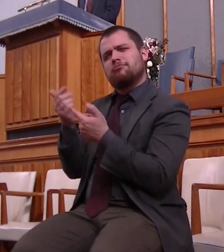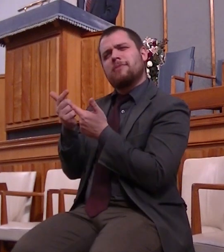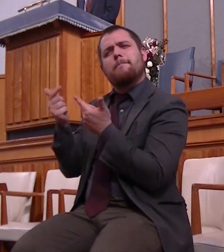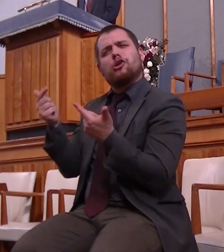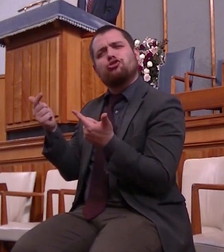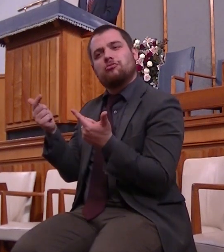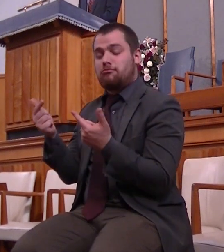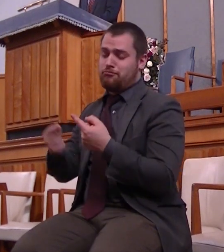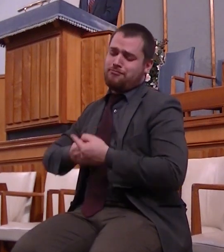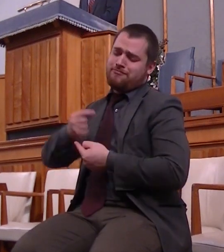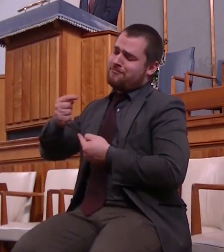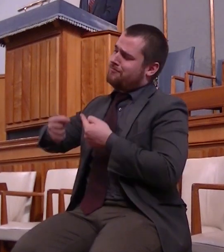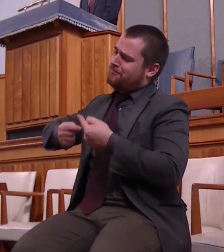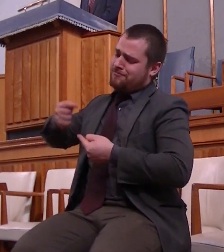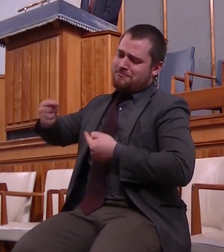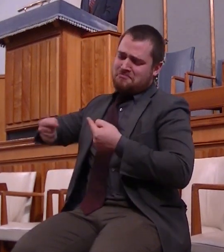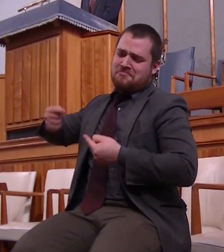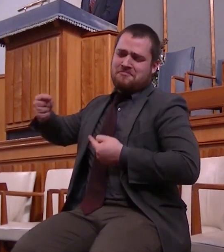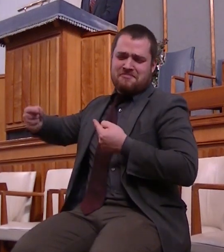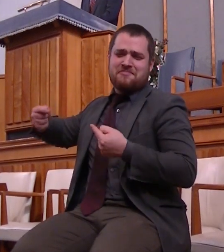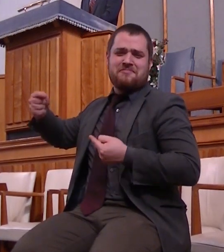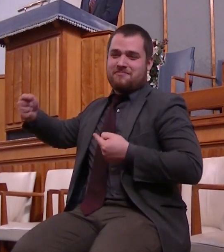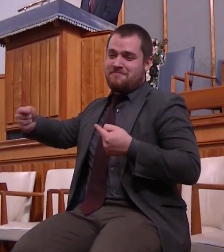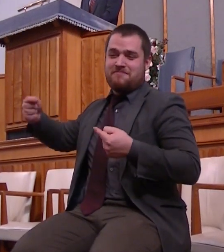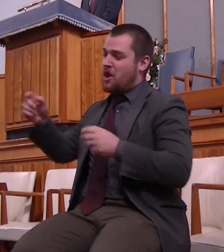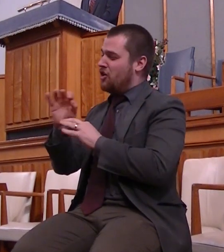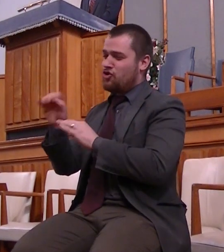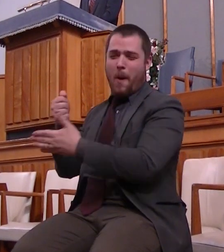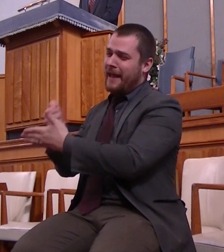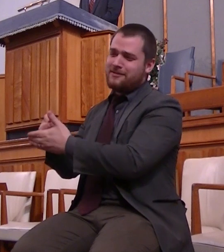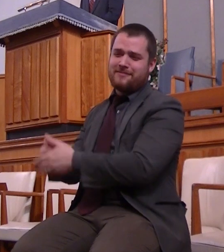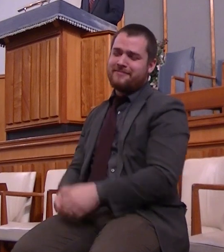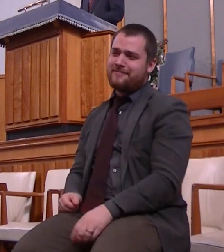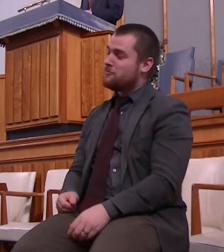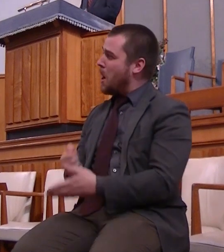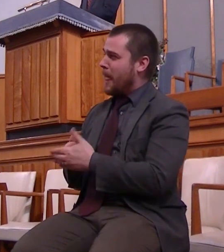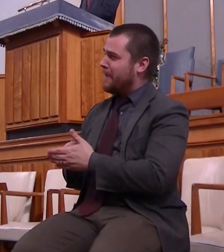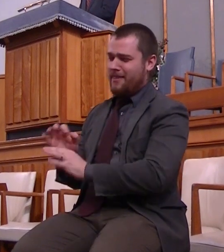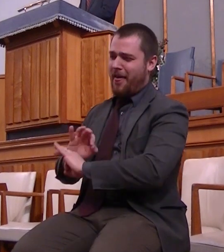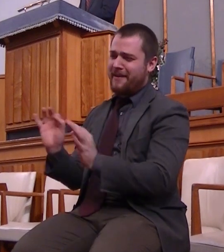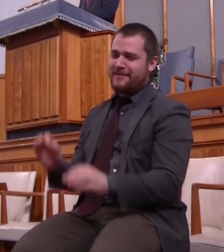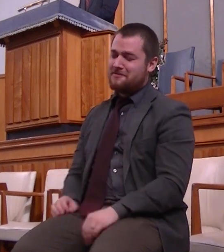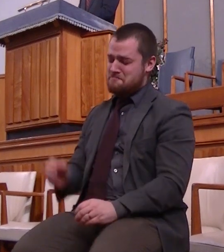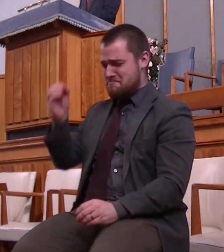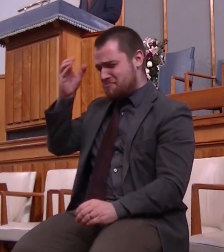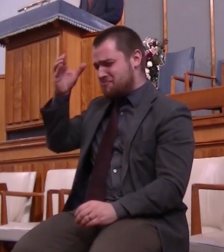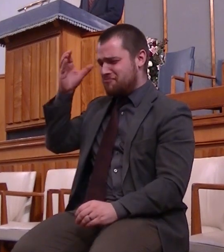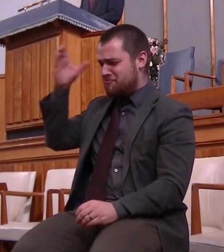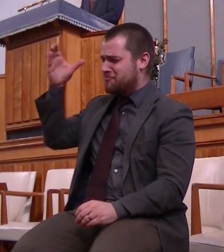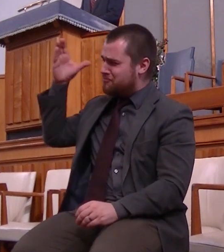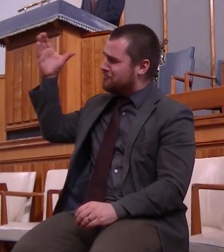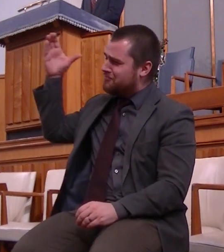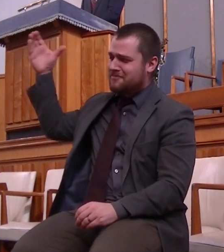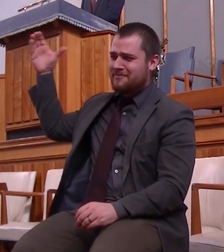no searching of his understanding. There is no limit. His knowledge is perfect, obviously. Otherwise he